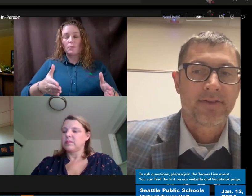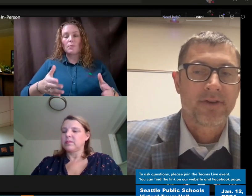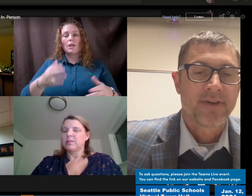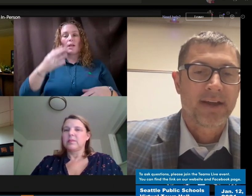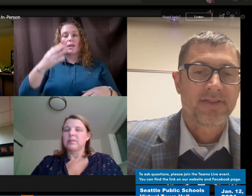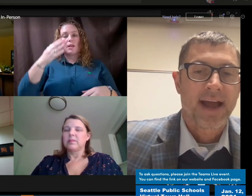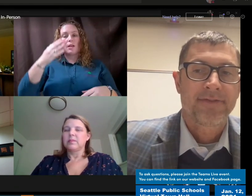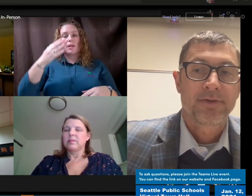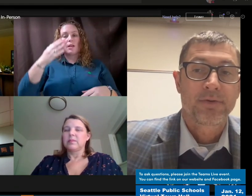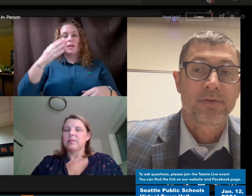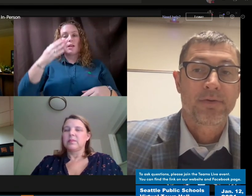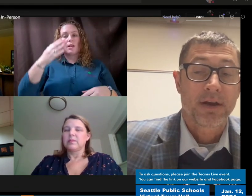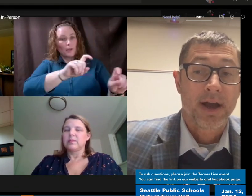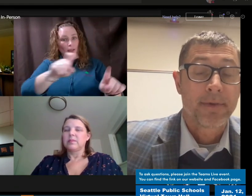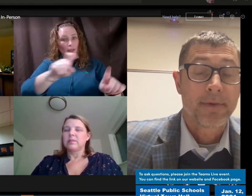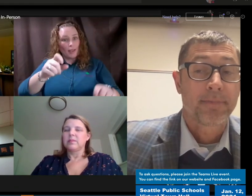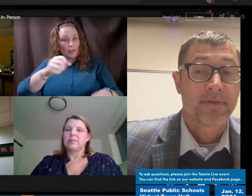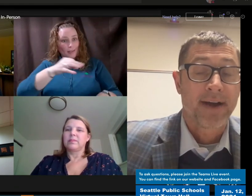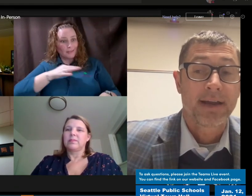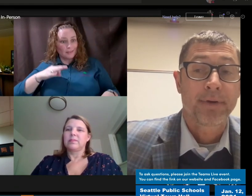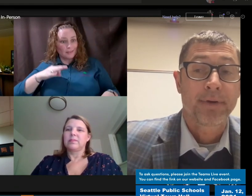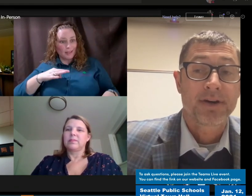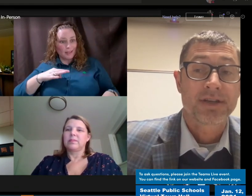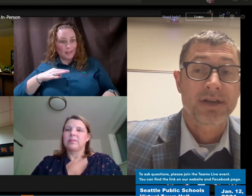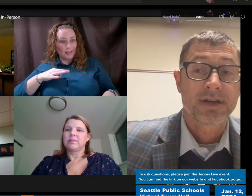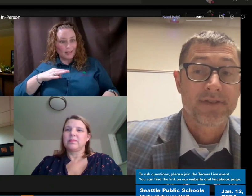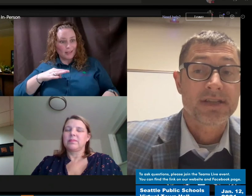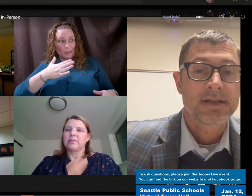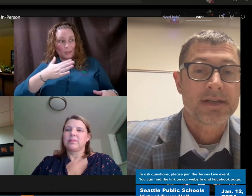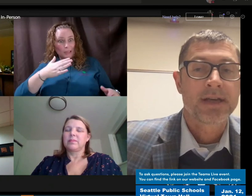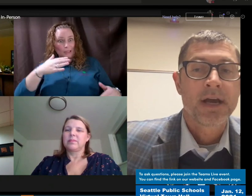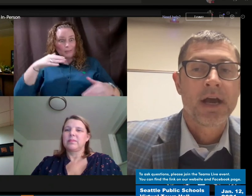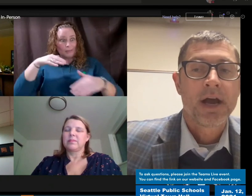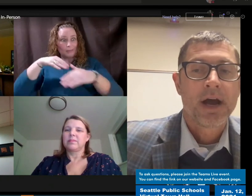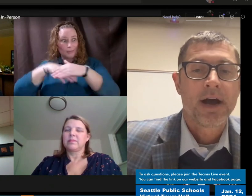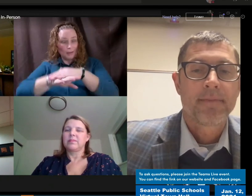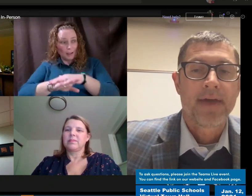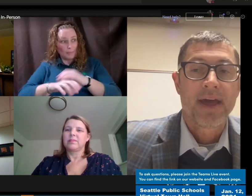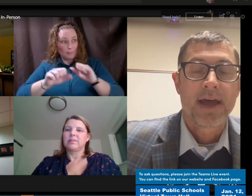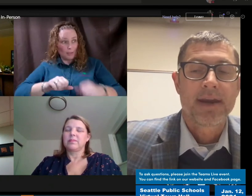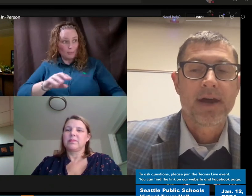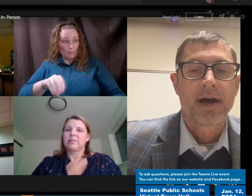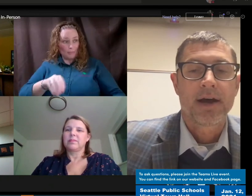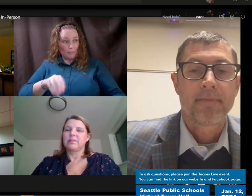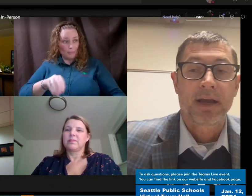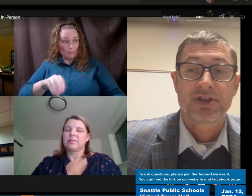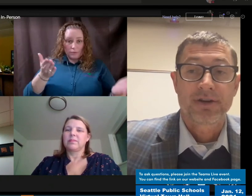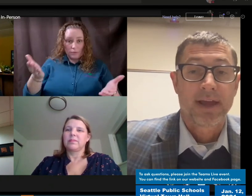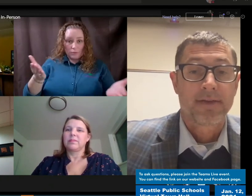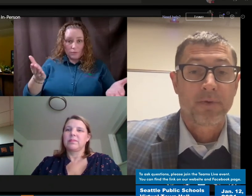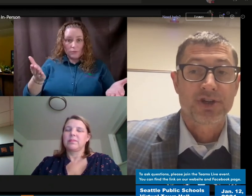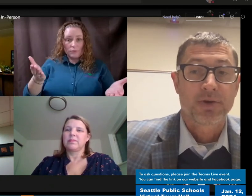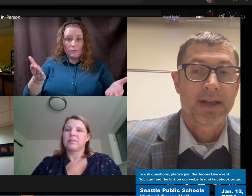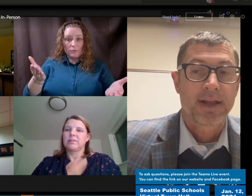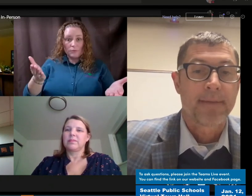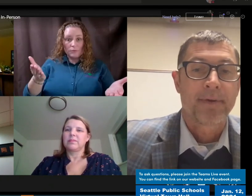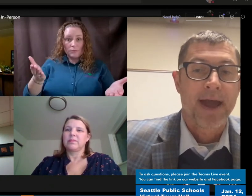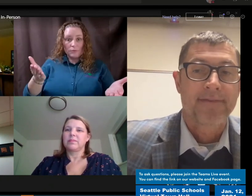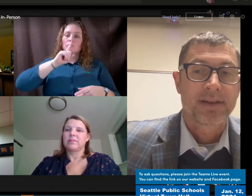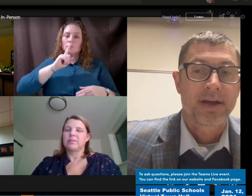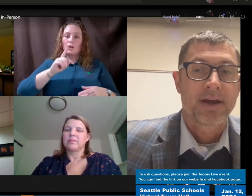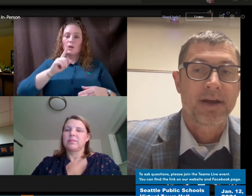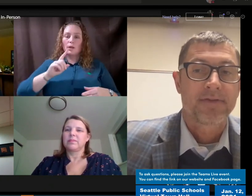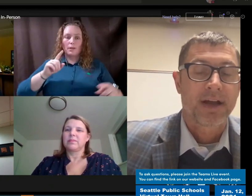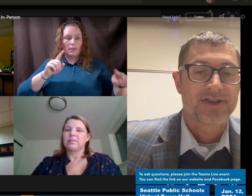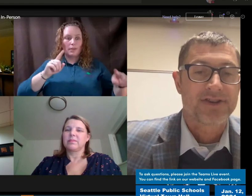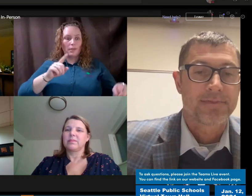surveying staff who can come and provide in-person services. And then making sure then we're joining them up and having